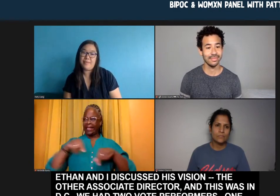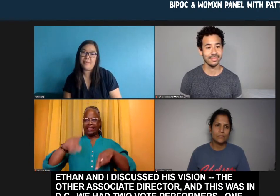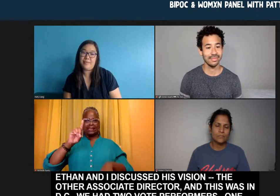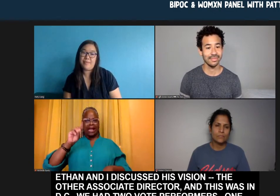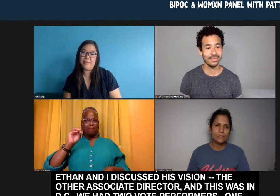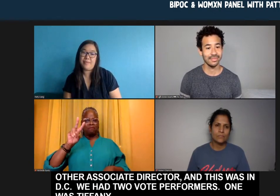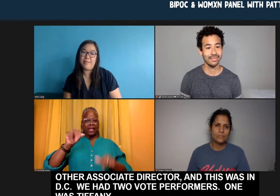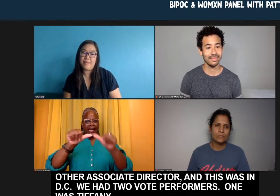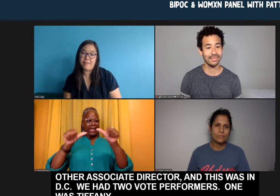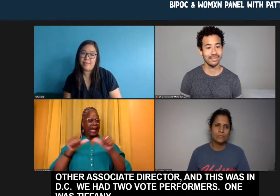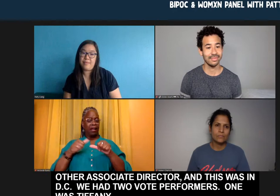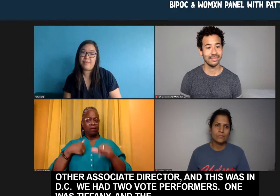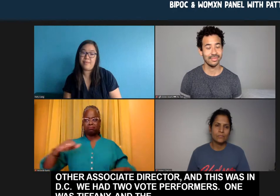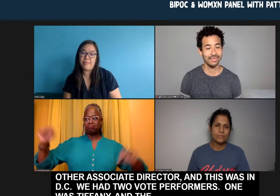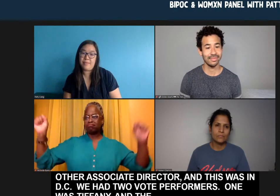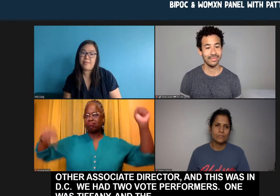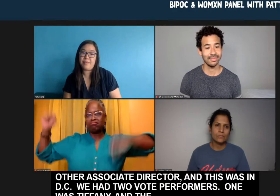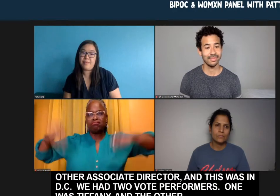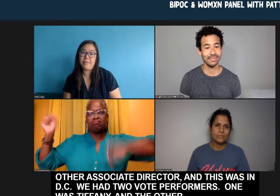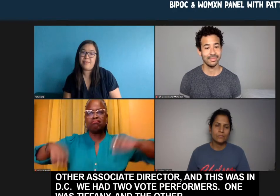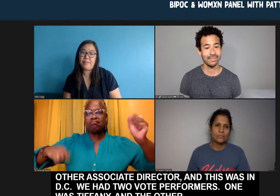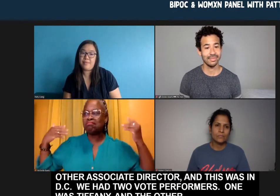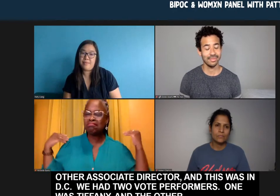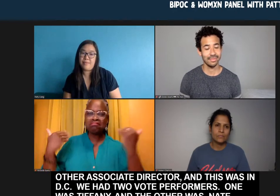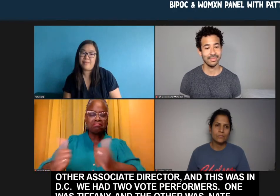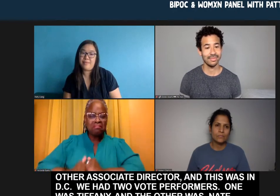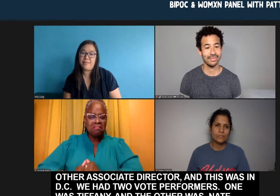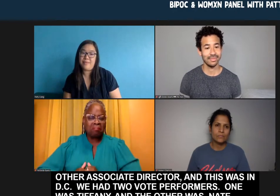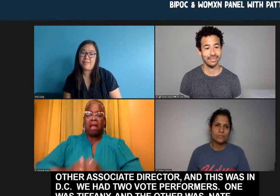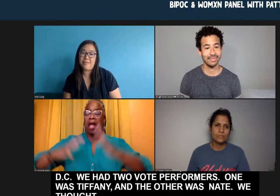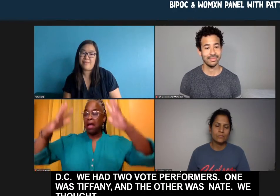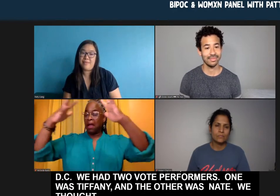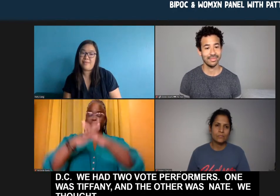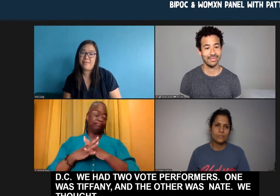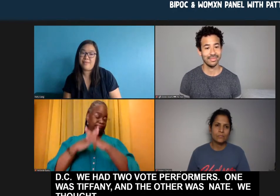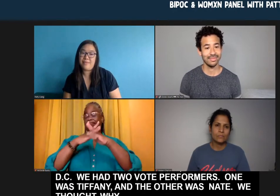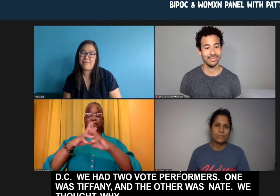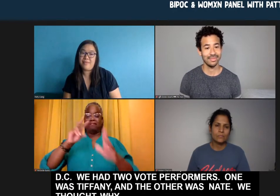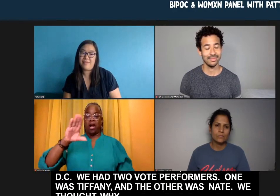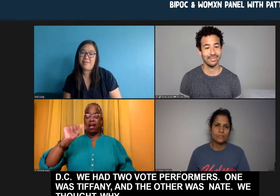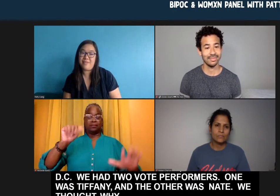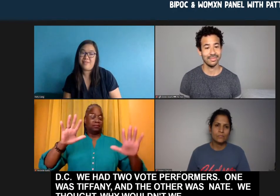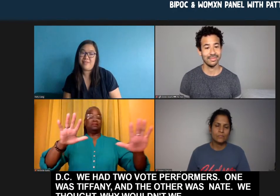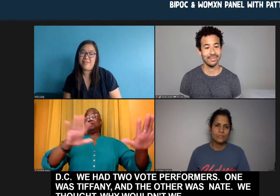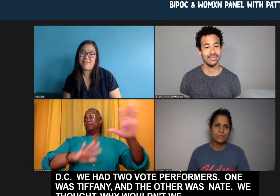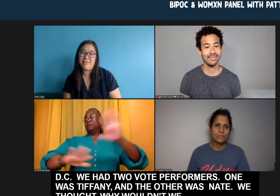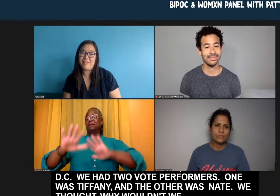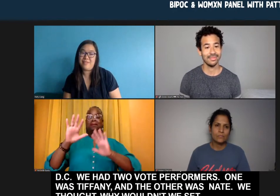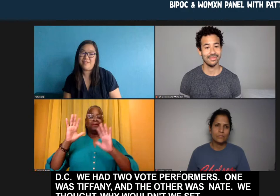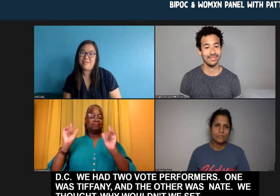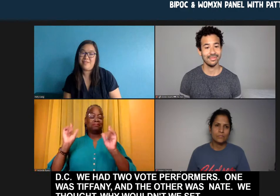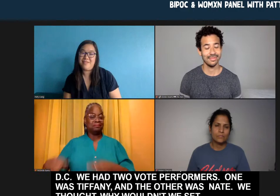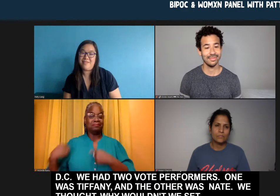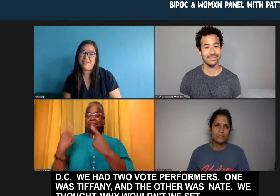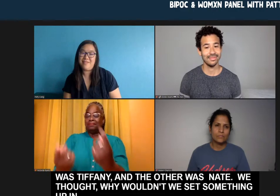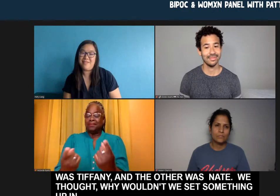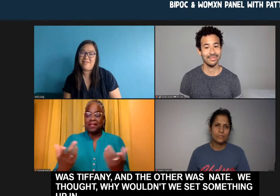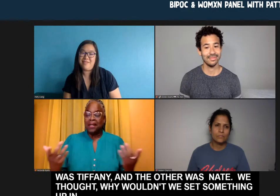And so we thought, why wouldn't we just set something up in the Washington, D.C. area? And then we set up